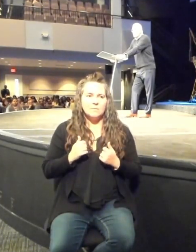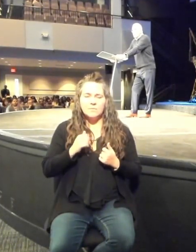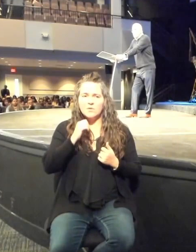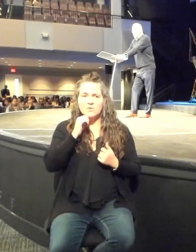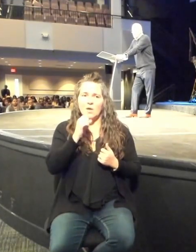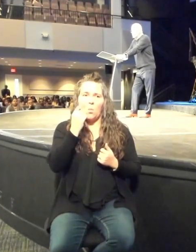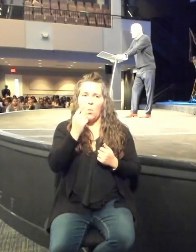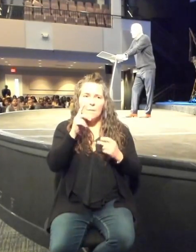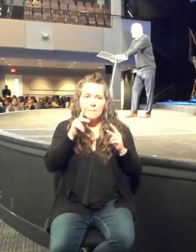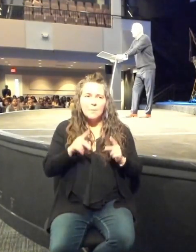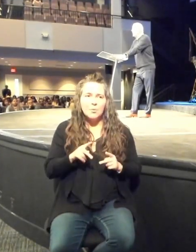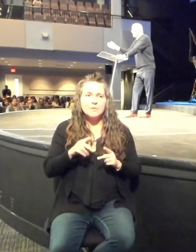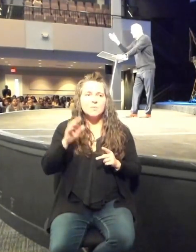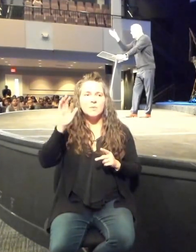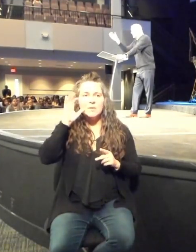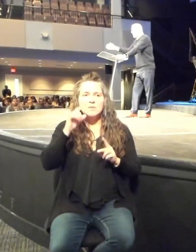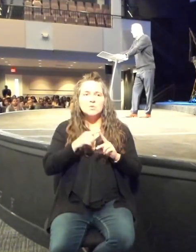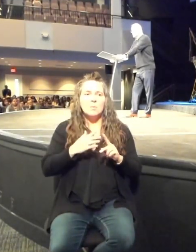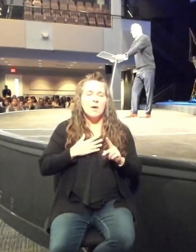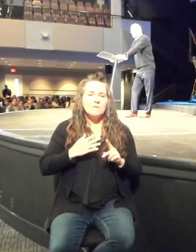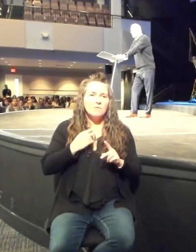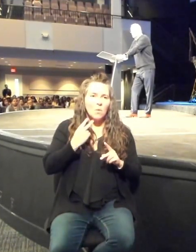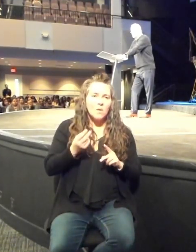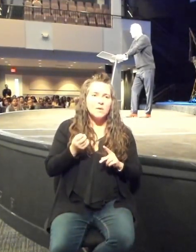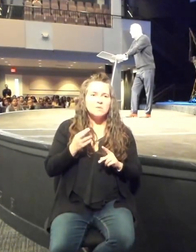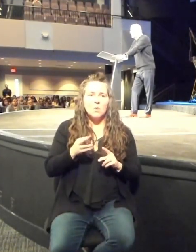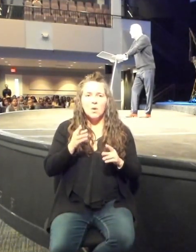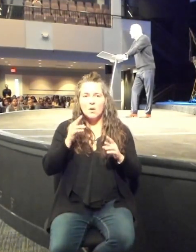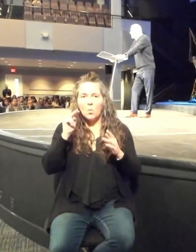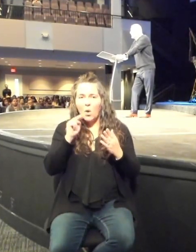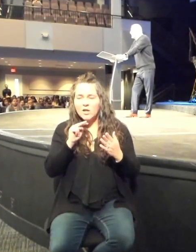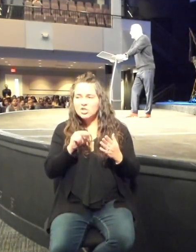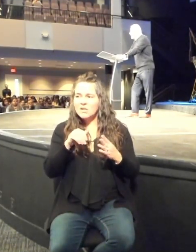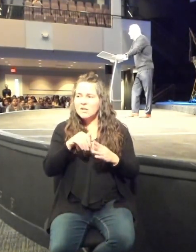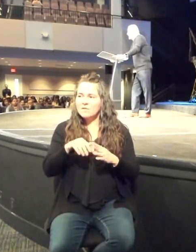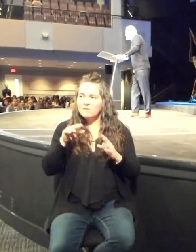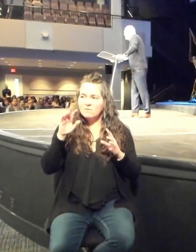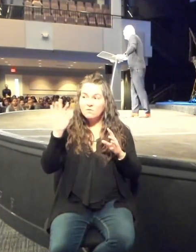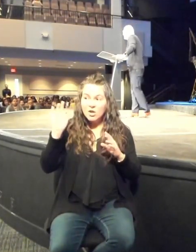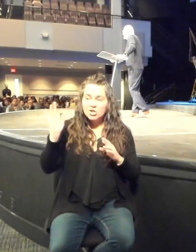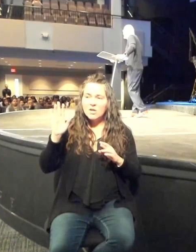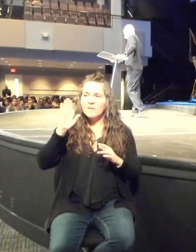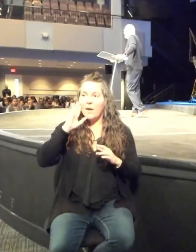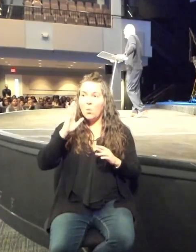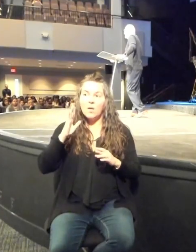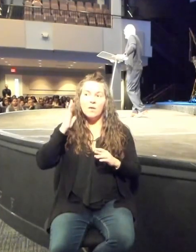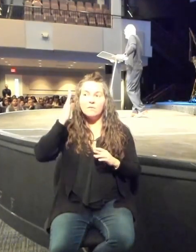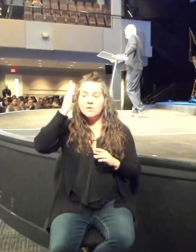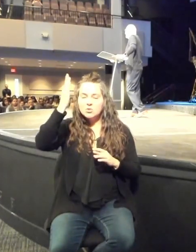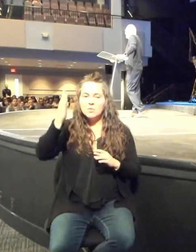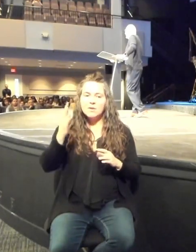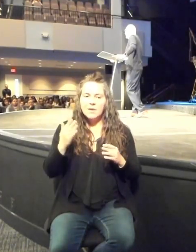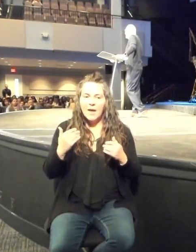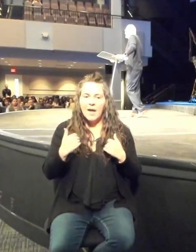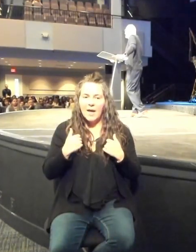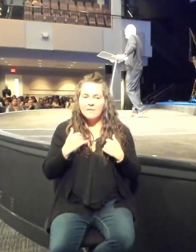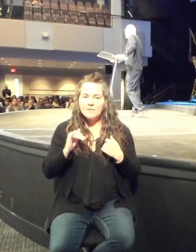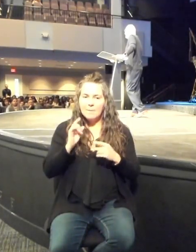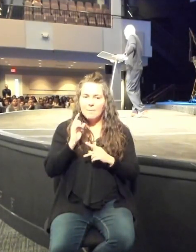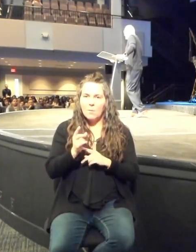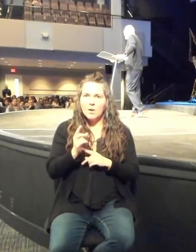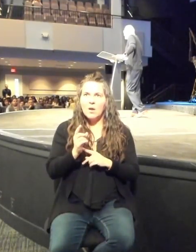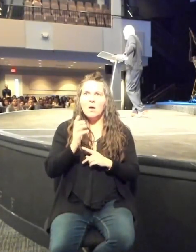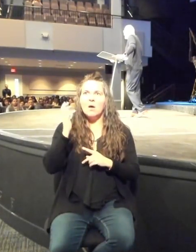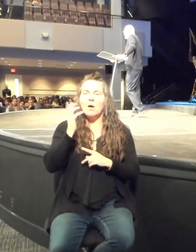in this room or listening to my voice or watching with us there in Frederick that will not at some point in time have a, oh my, that was